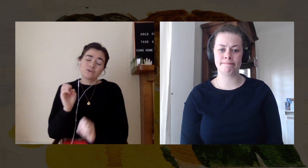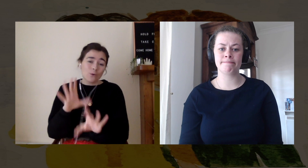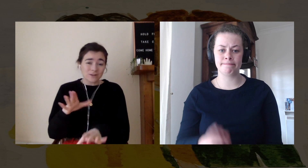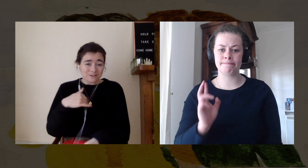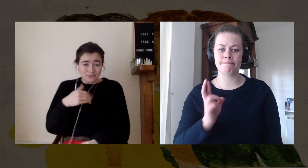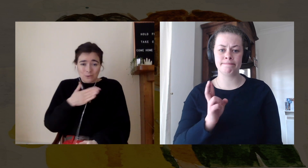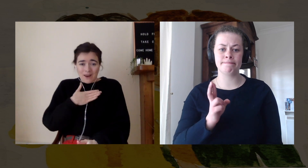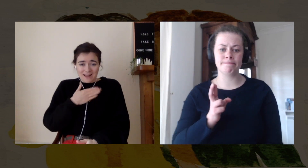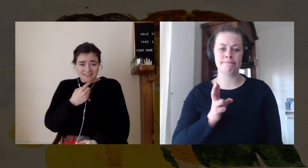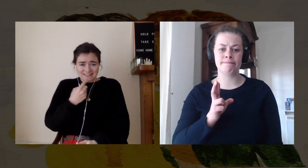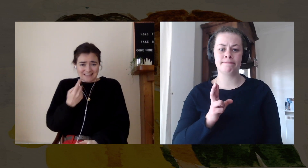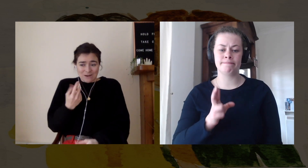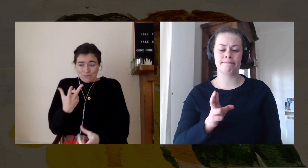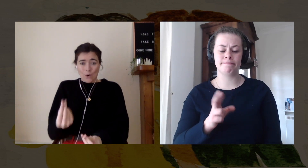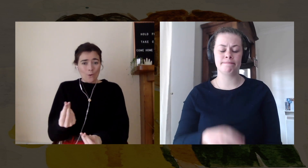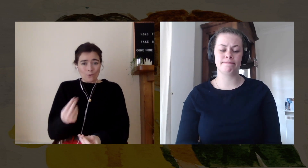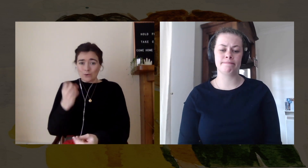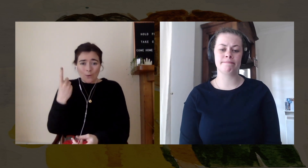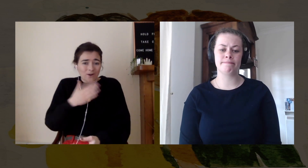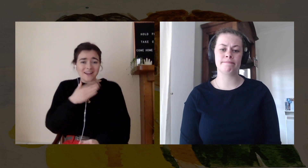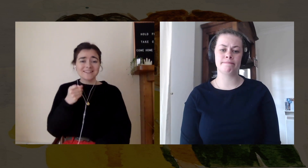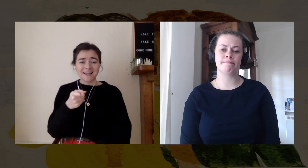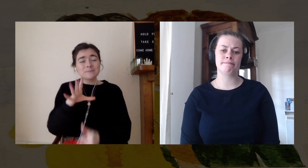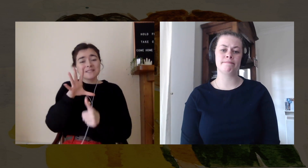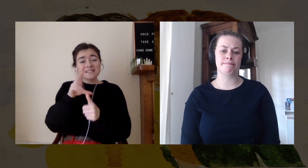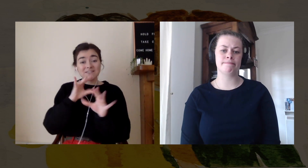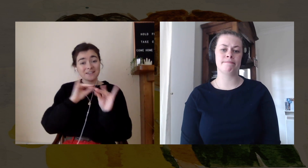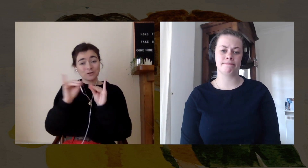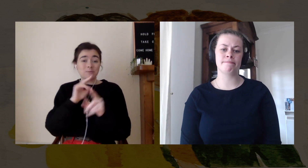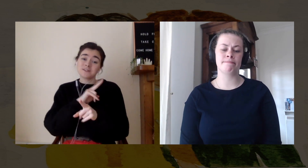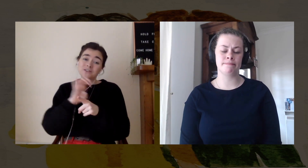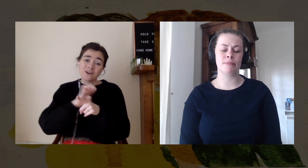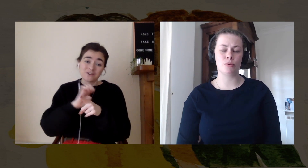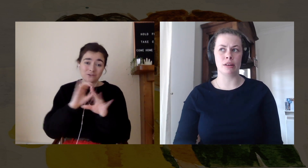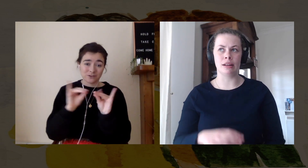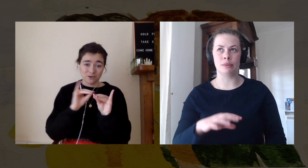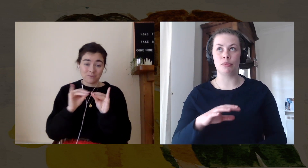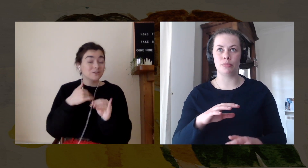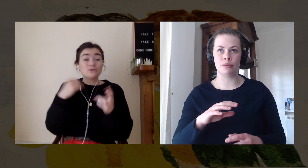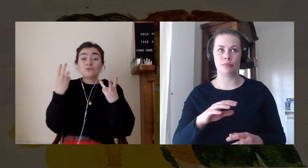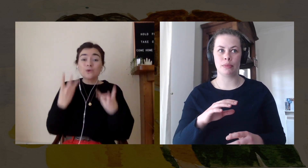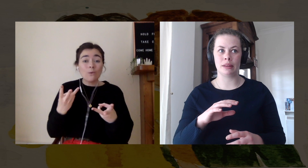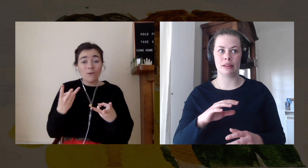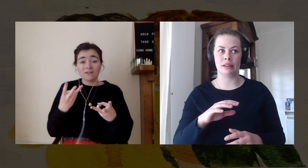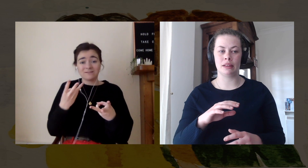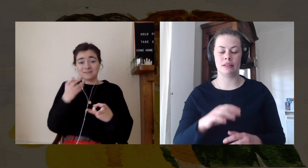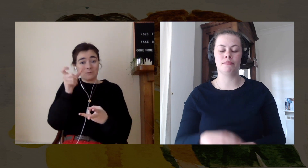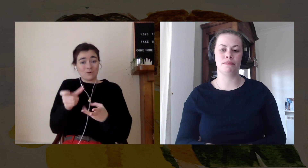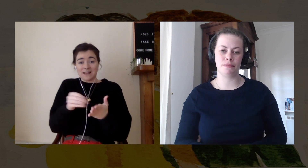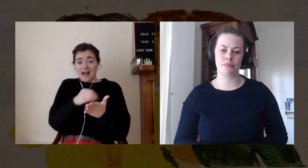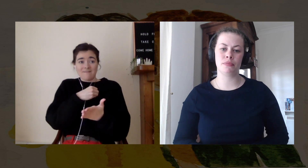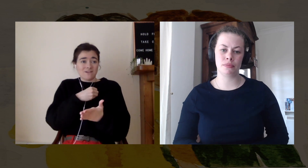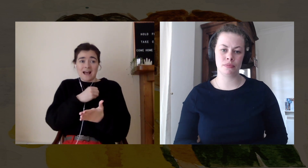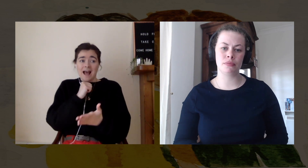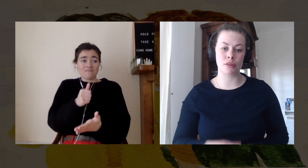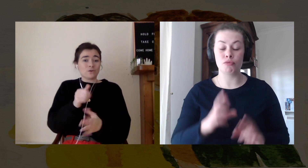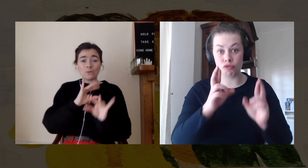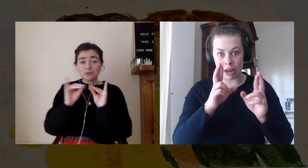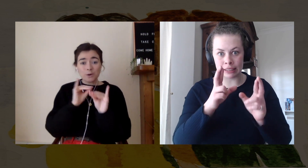in interpreting. There are not enough interpreters, particularly, and you don't want someone to have to go without an interpreter. Right, it's in the sign language realm. In the sign language world,